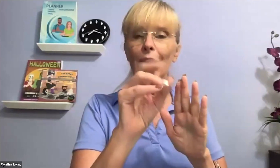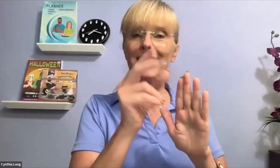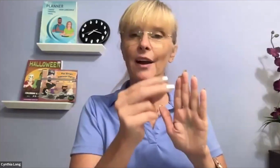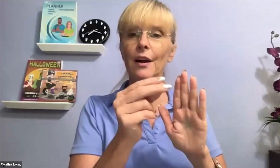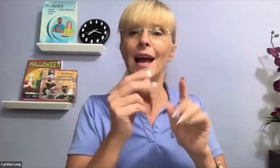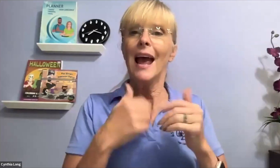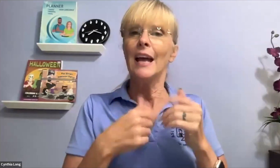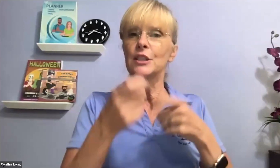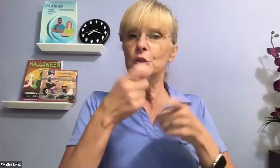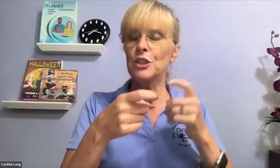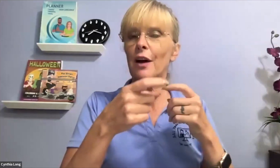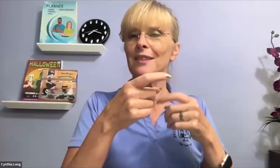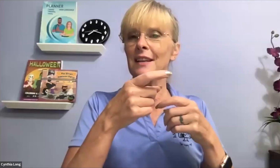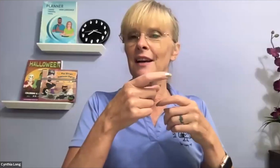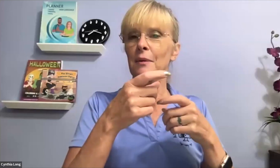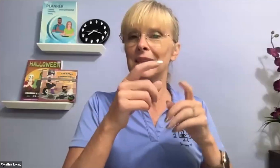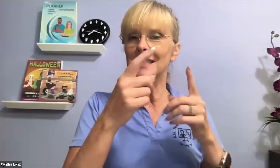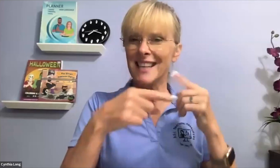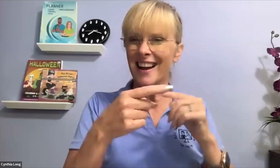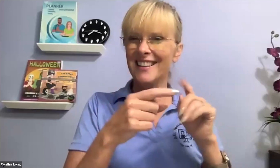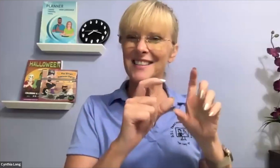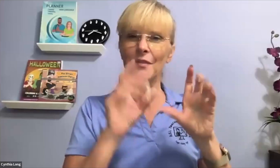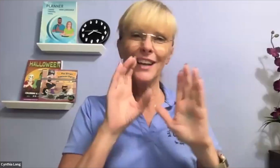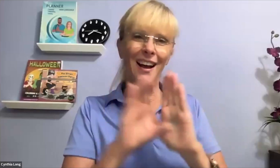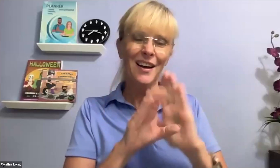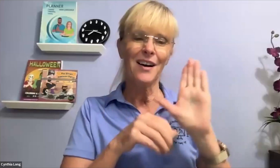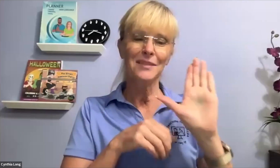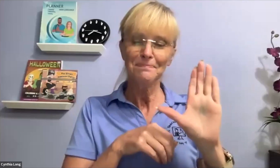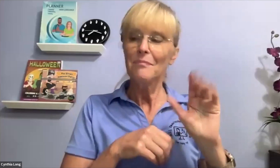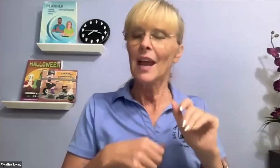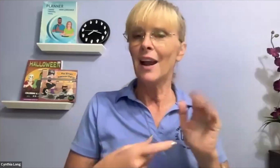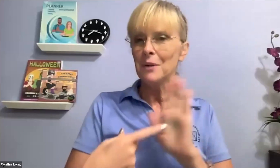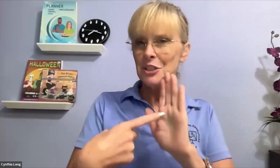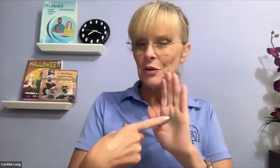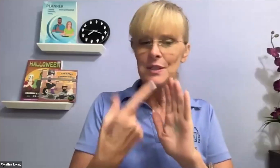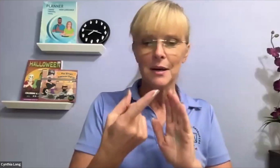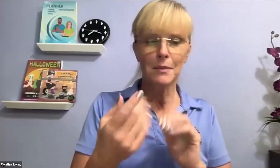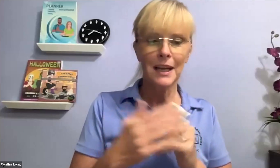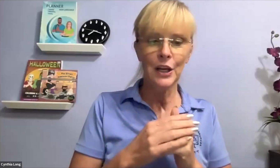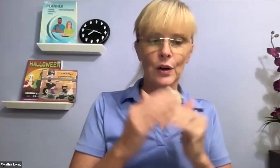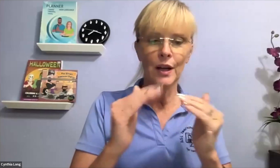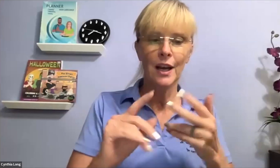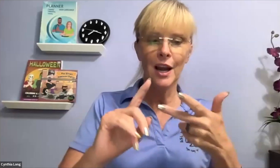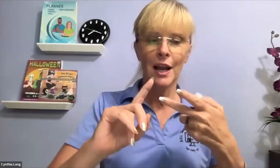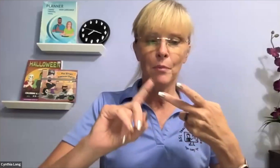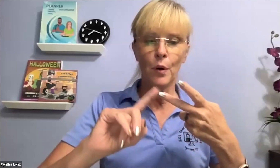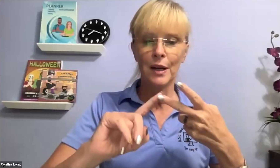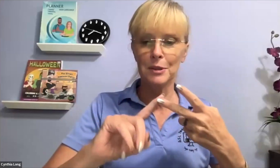right there and switch out the signs of an icon. And I'm going to show you some here in point number